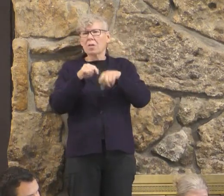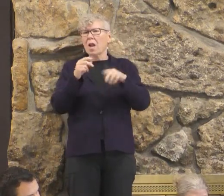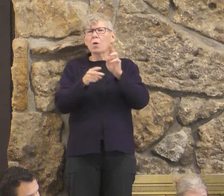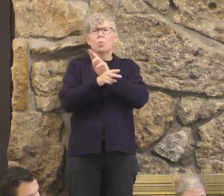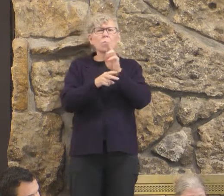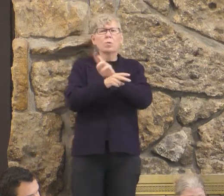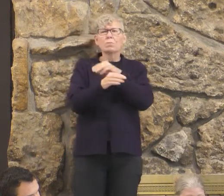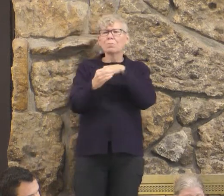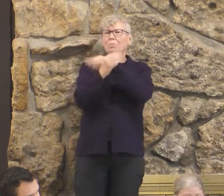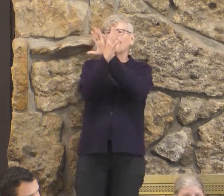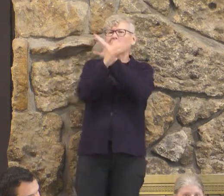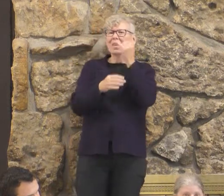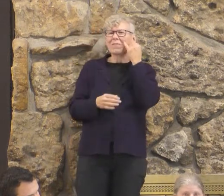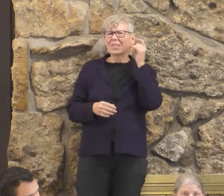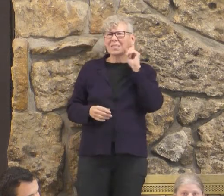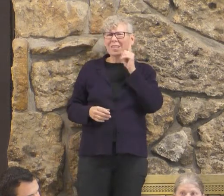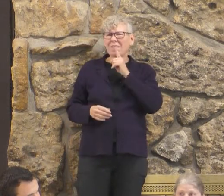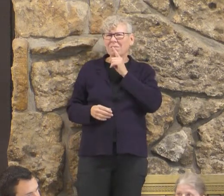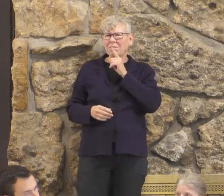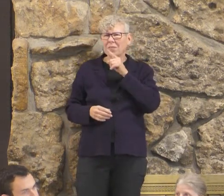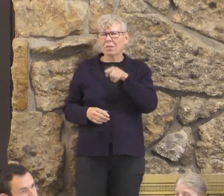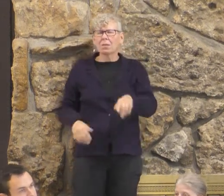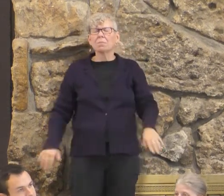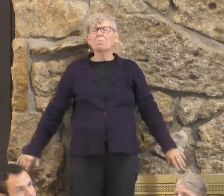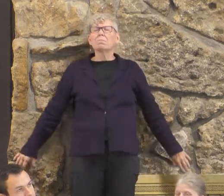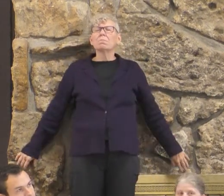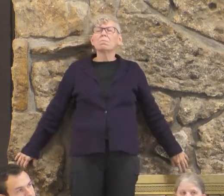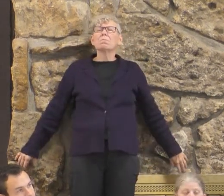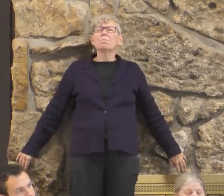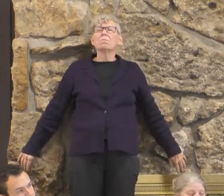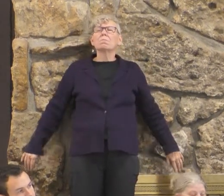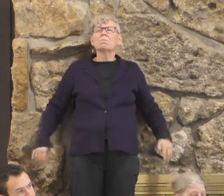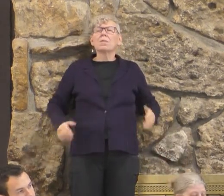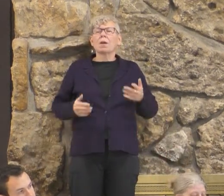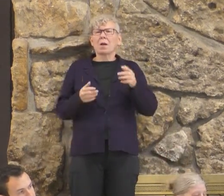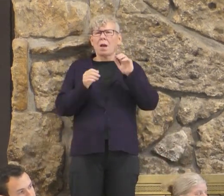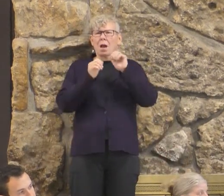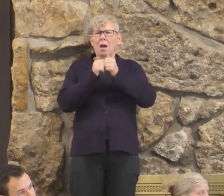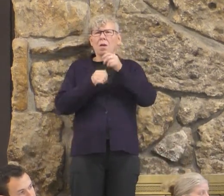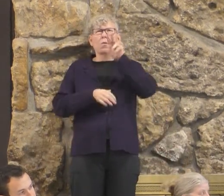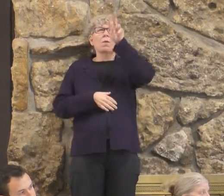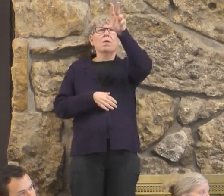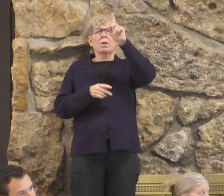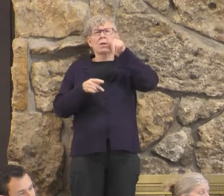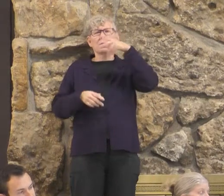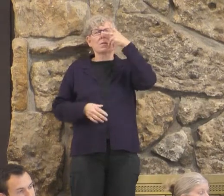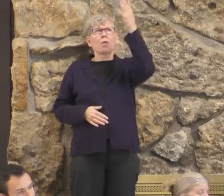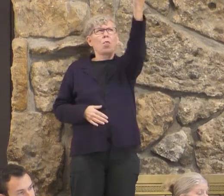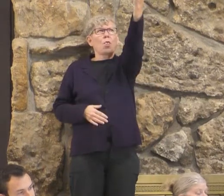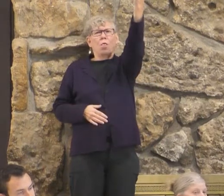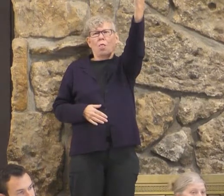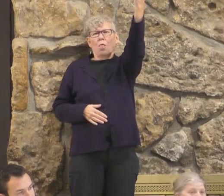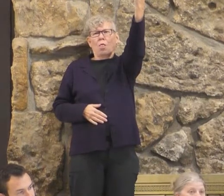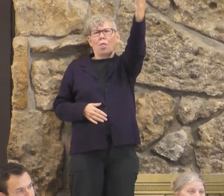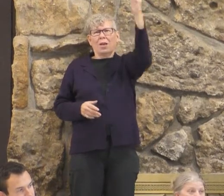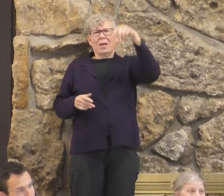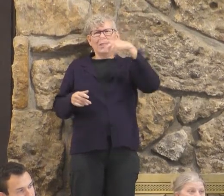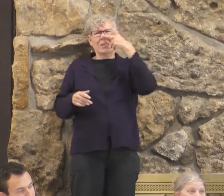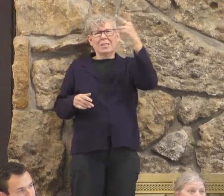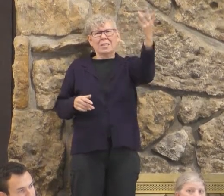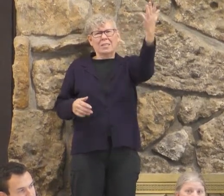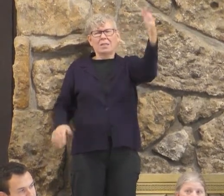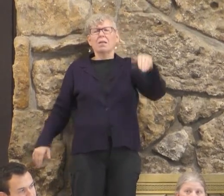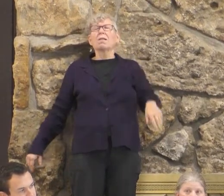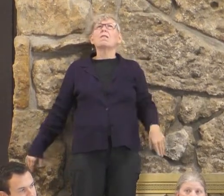of hearing individual is going to be in a body position where he or she can't actually view the screen or can't adequately view the screen. If there